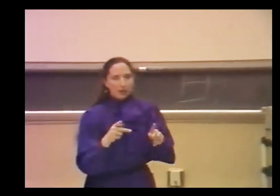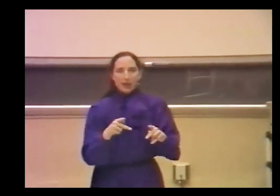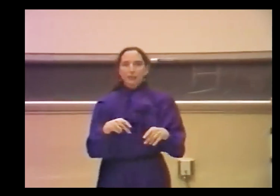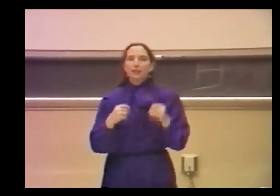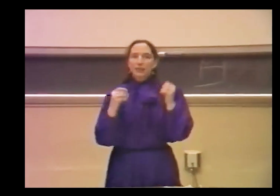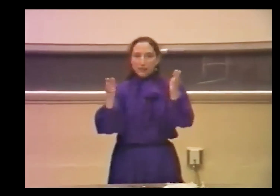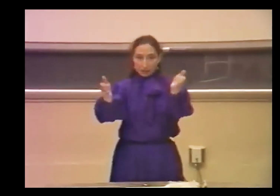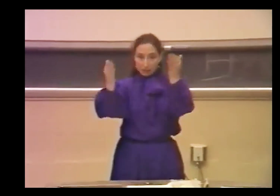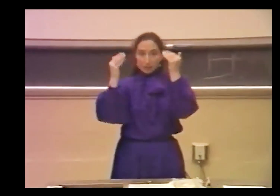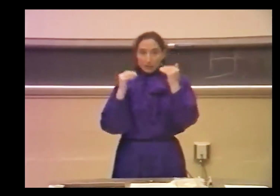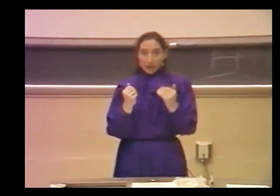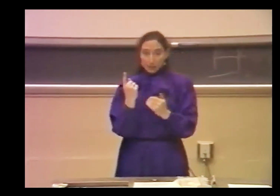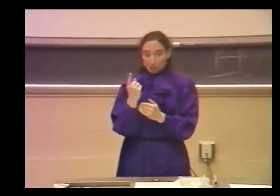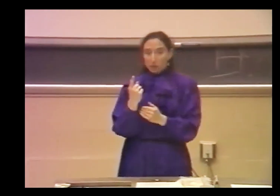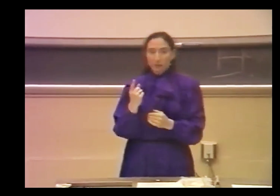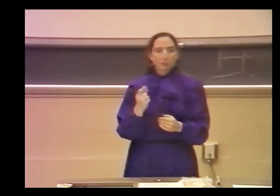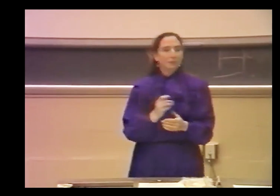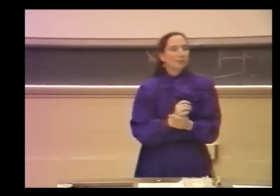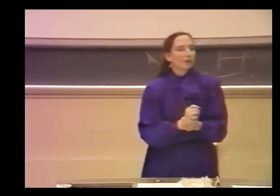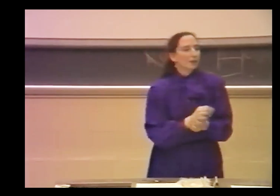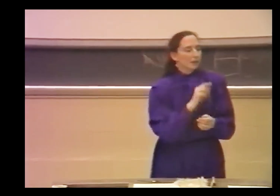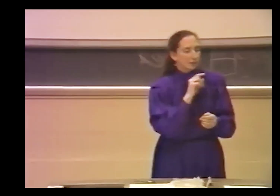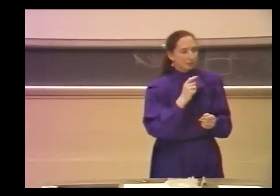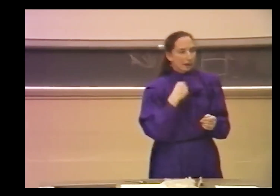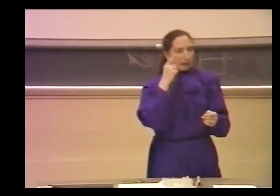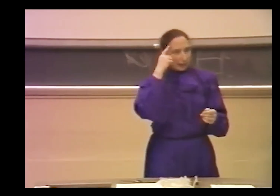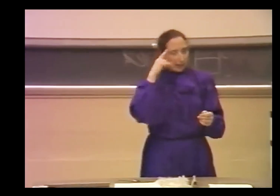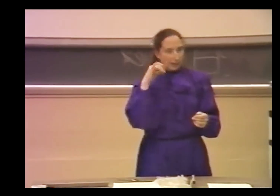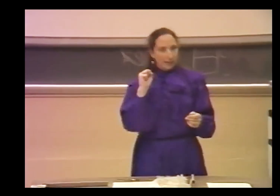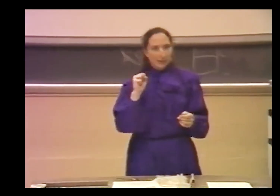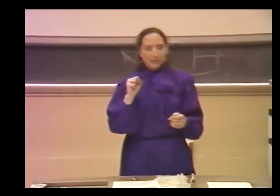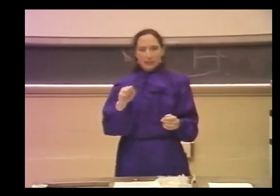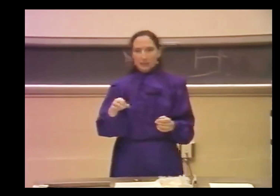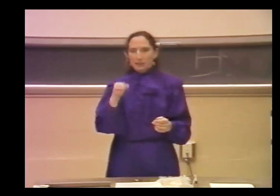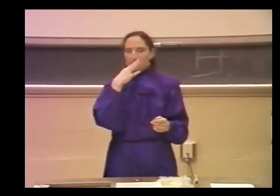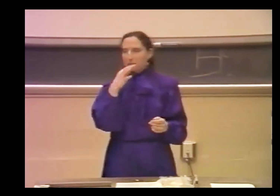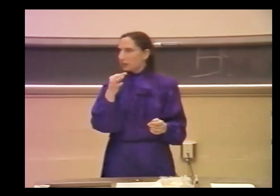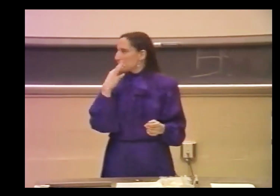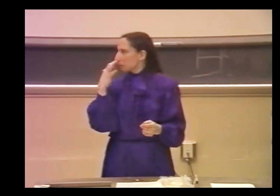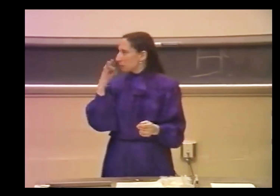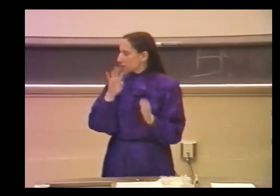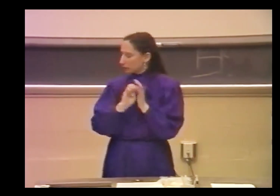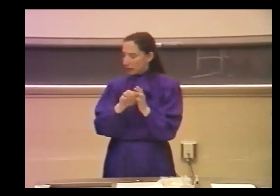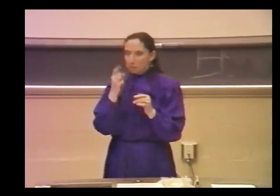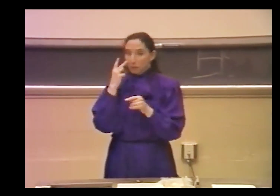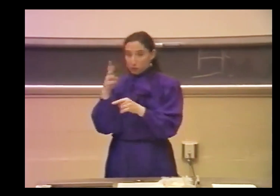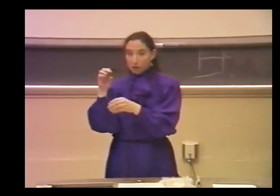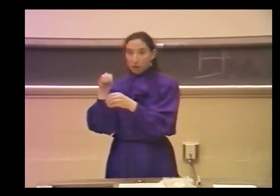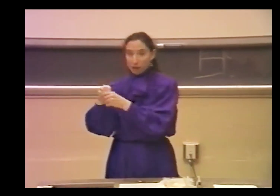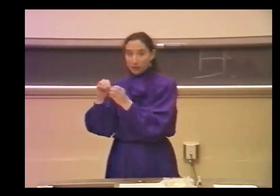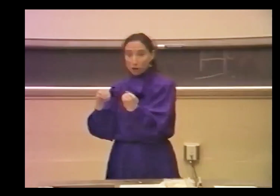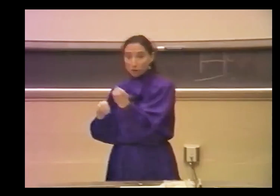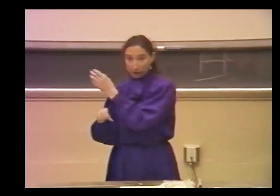Okay, the next one, I think, is the sleeping pill example you saw on the